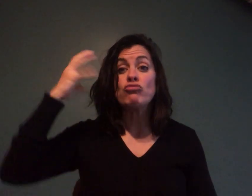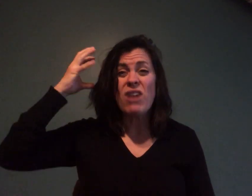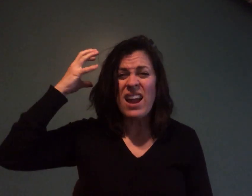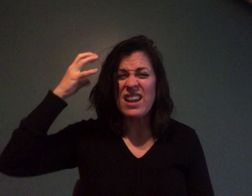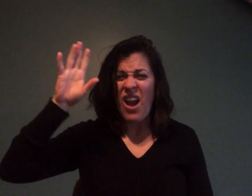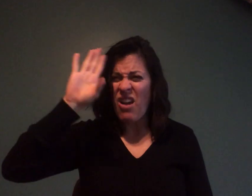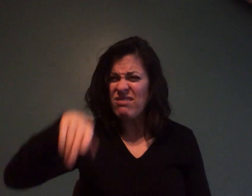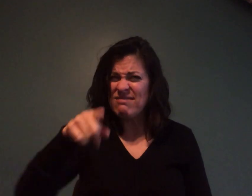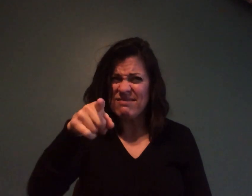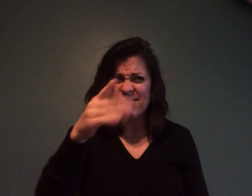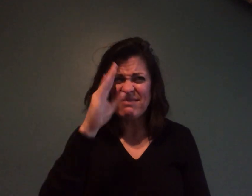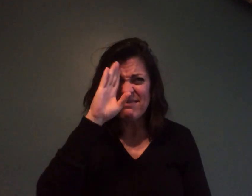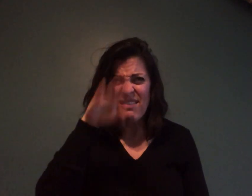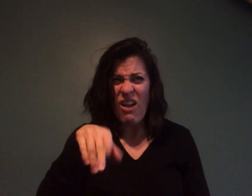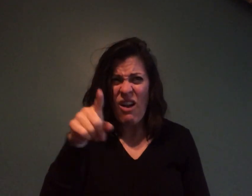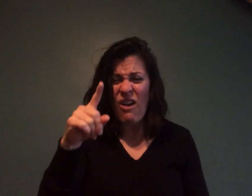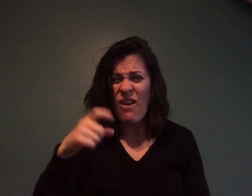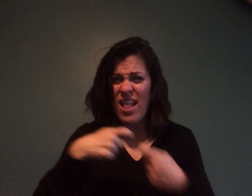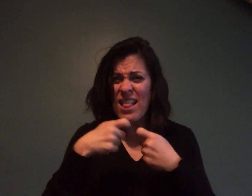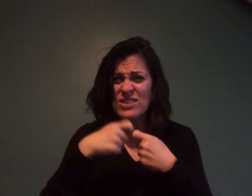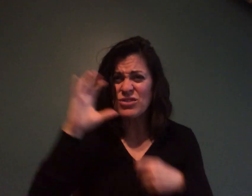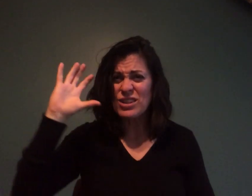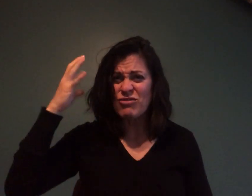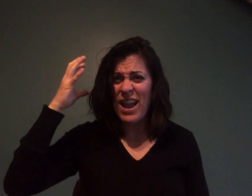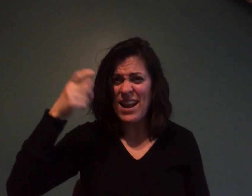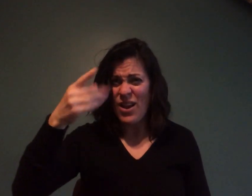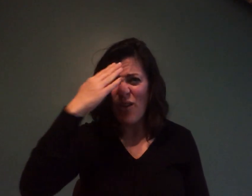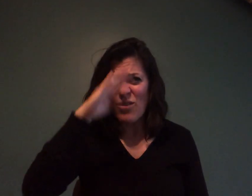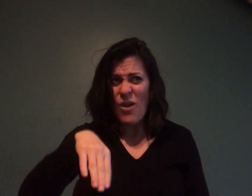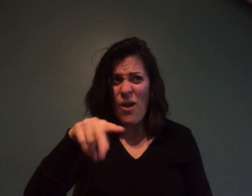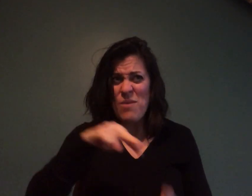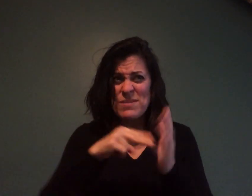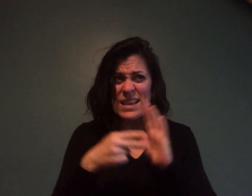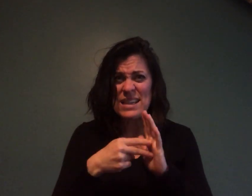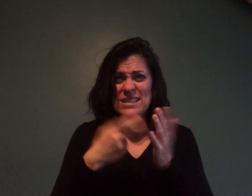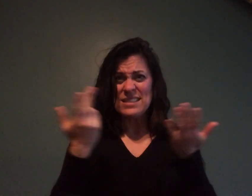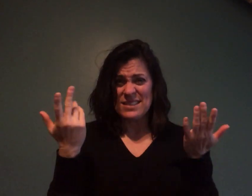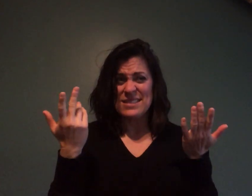those? Huh? We're not sure, huh? Okay. So,